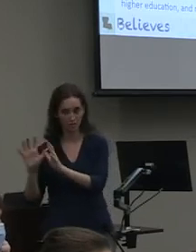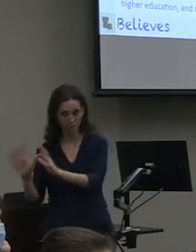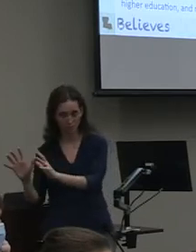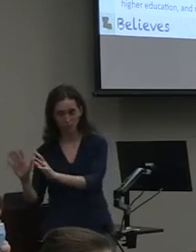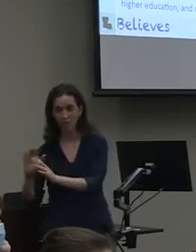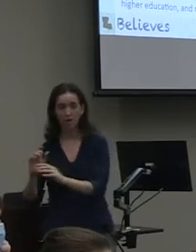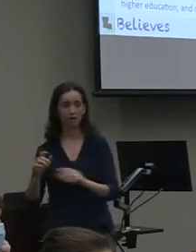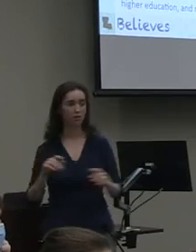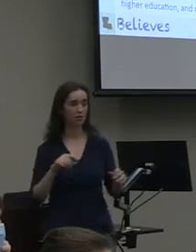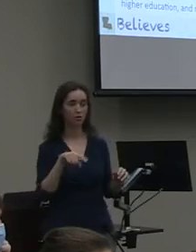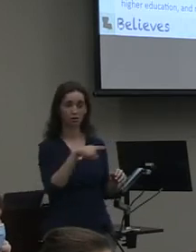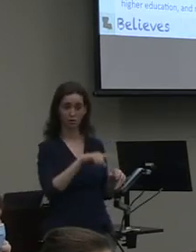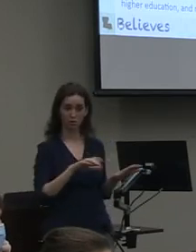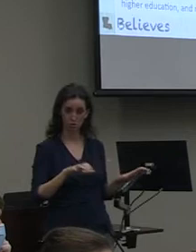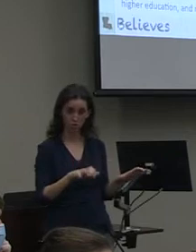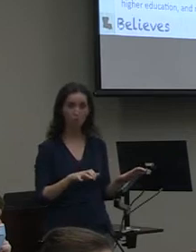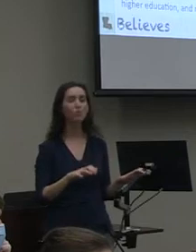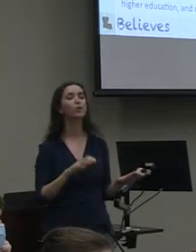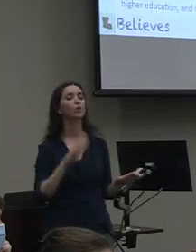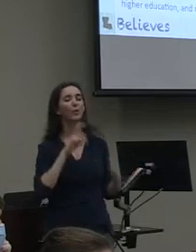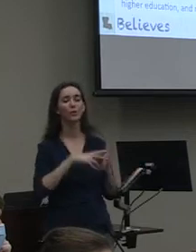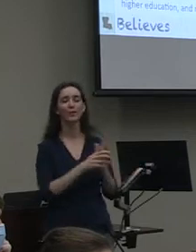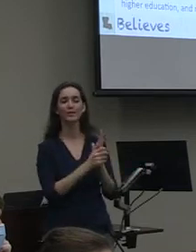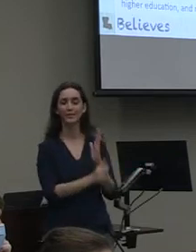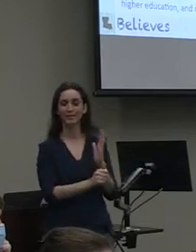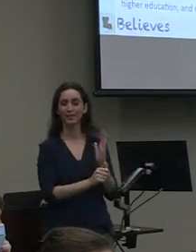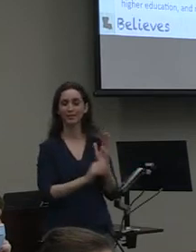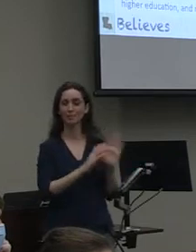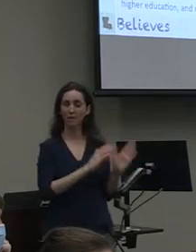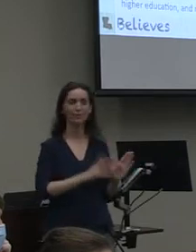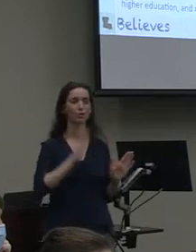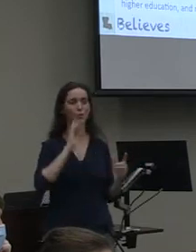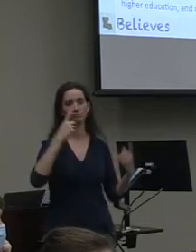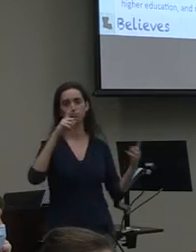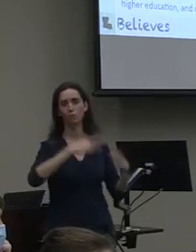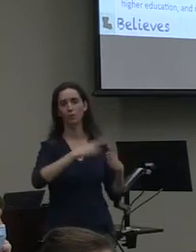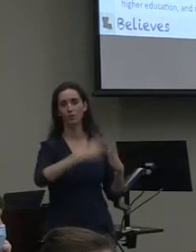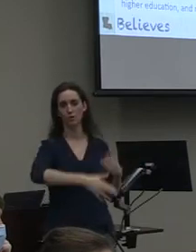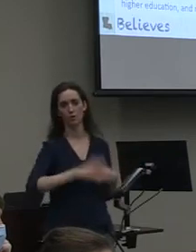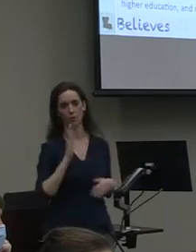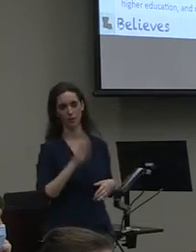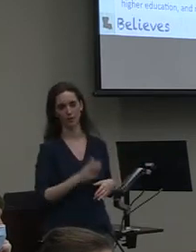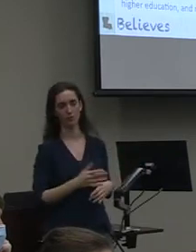the results that we're expecting to get from our literacy. So I'm just very thankful for this.